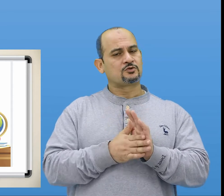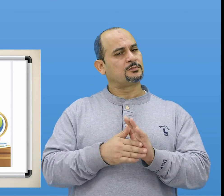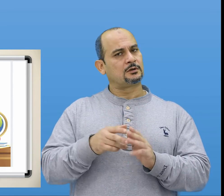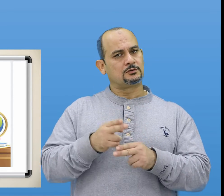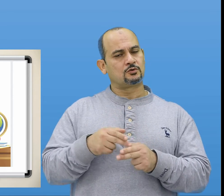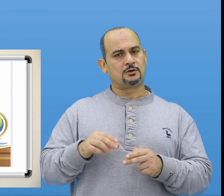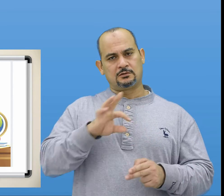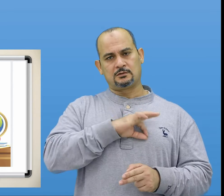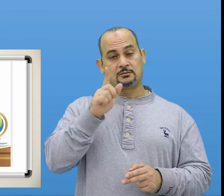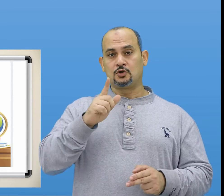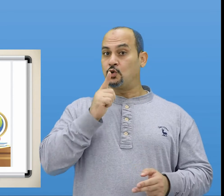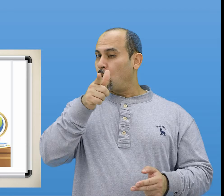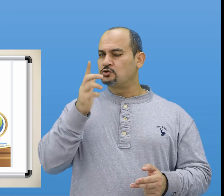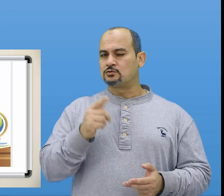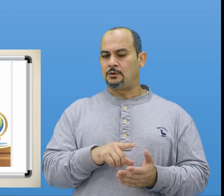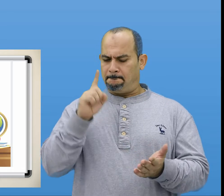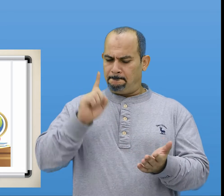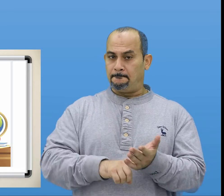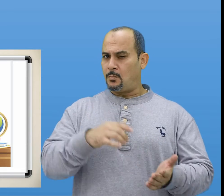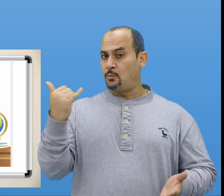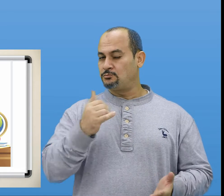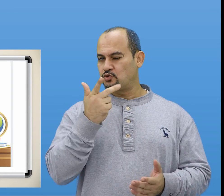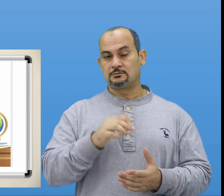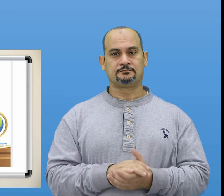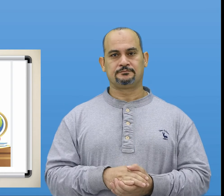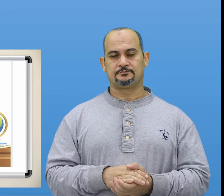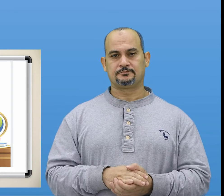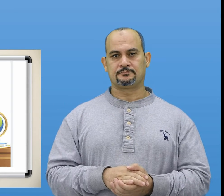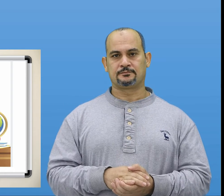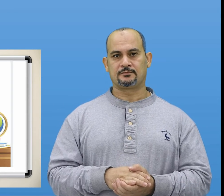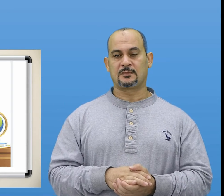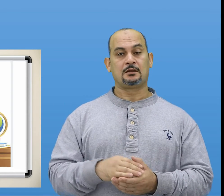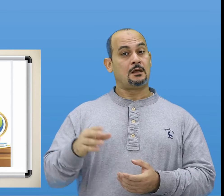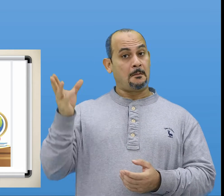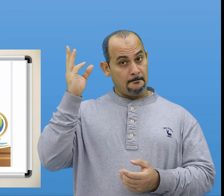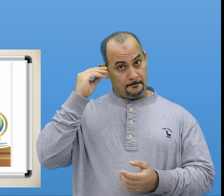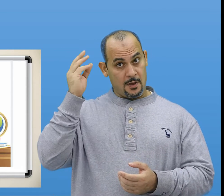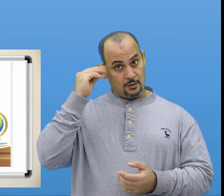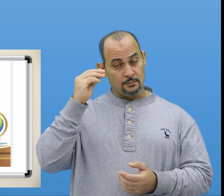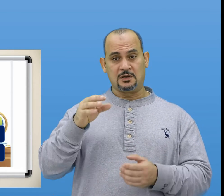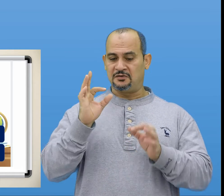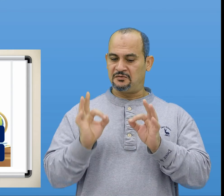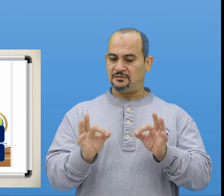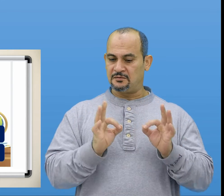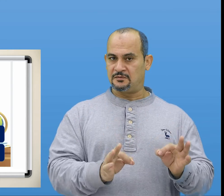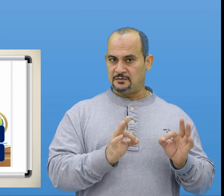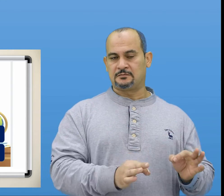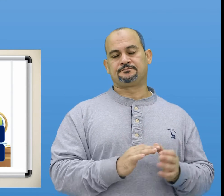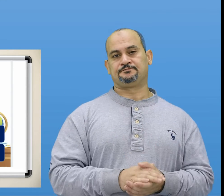exchanging SIM cards. I'm giving you a hint. What are we doing here? We are exchanging or replacing. It's swap. Thank you. It's a verb.